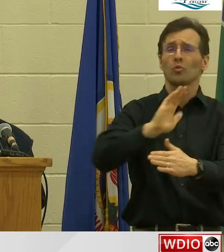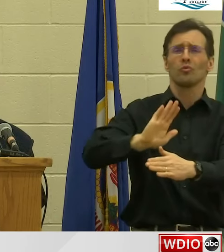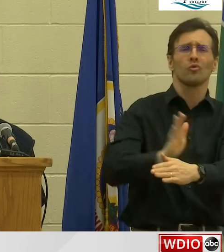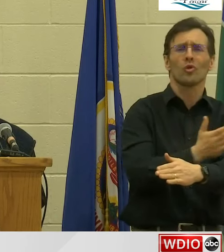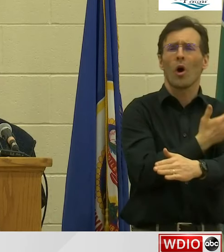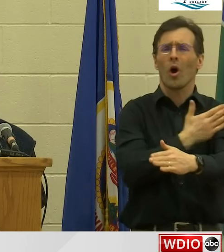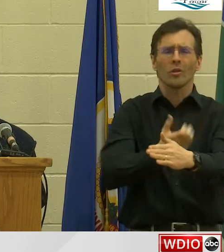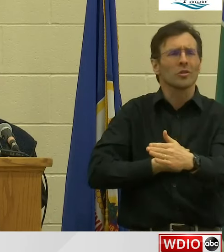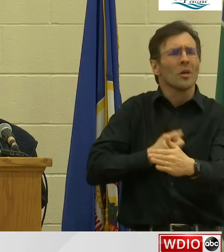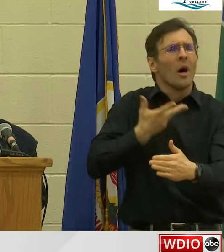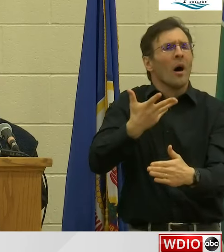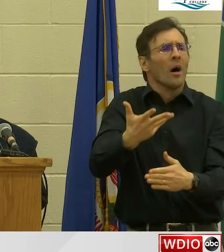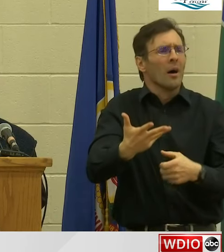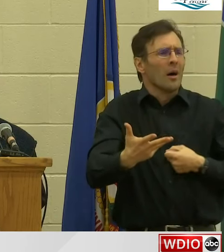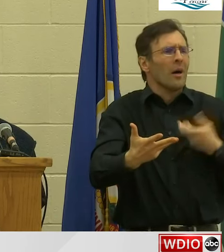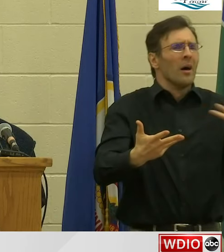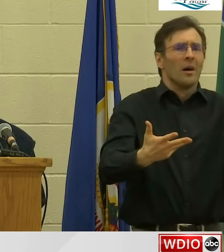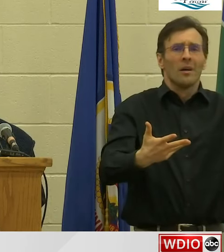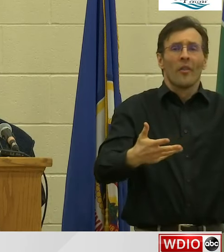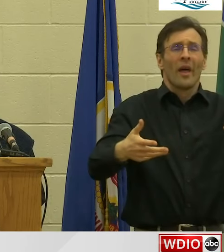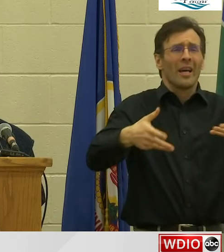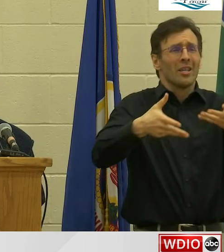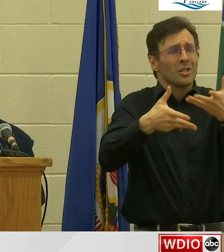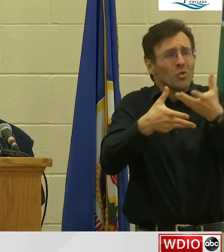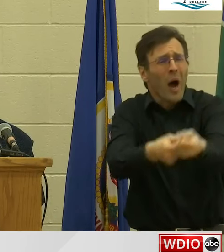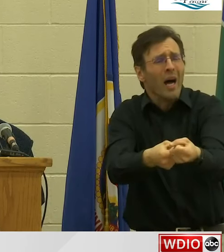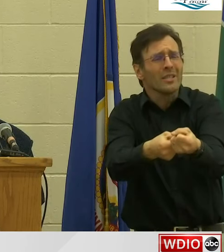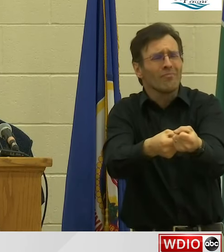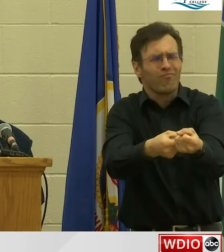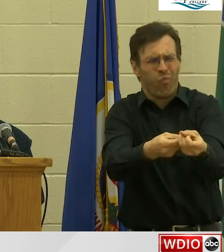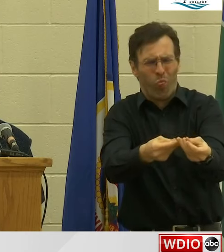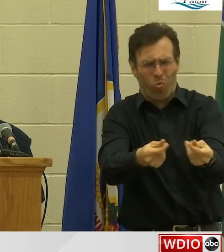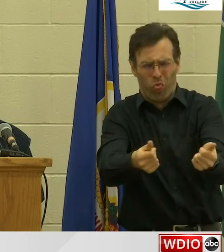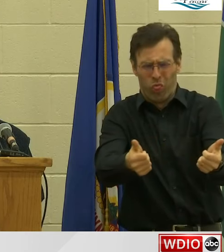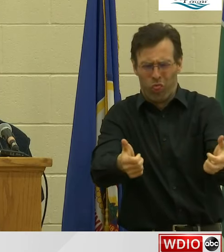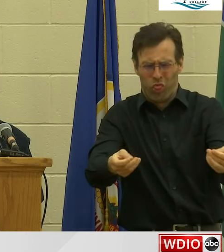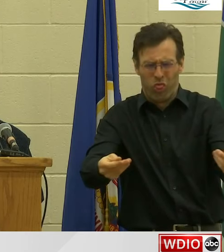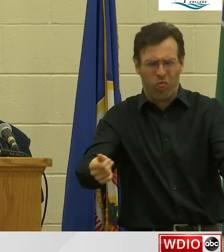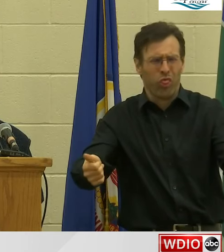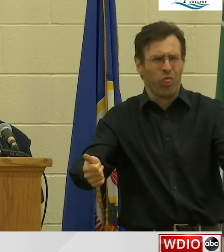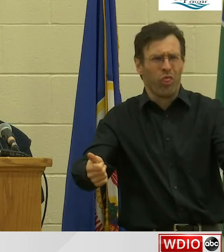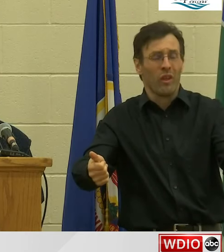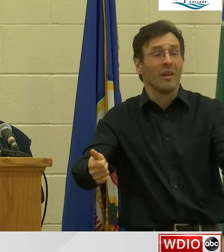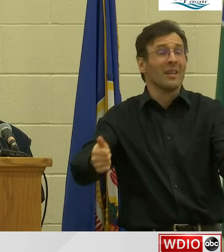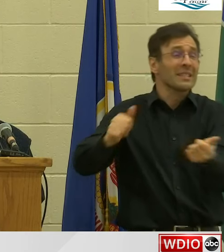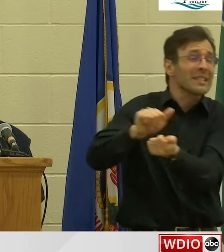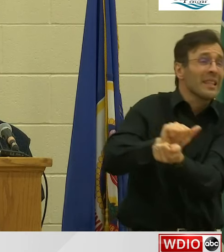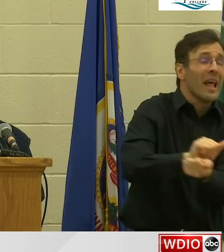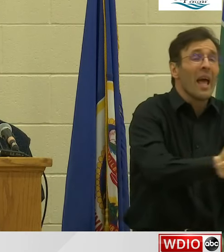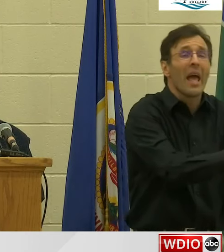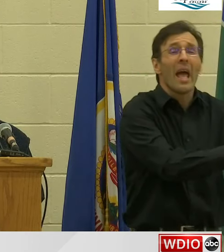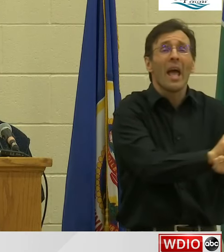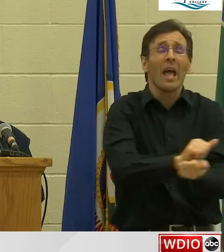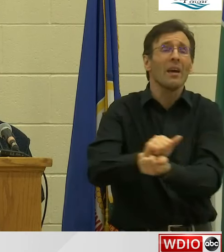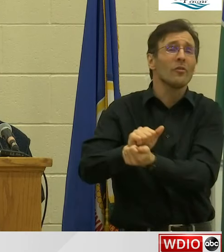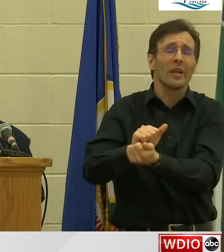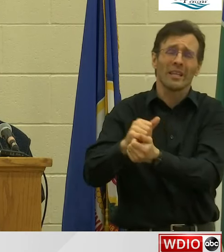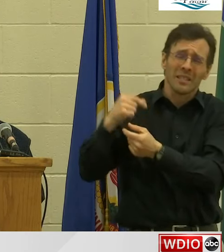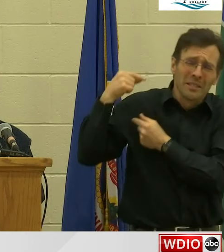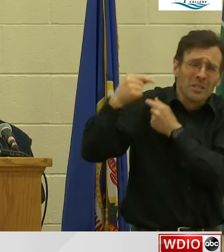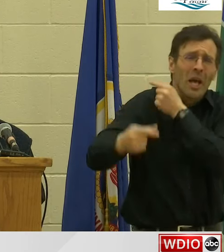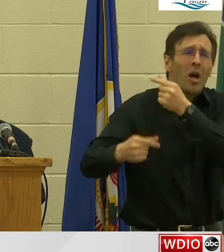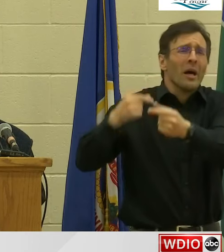that repairs the severed trust, centuries of slavery,